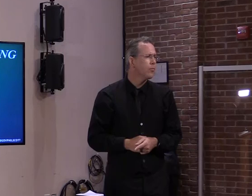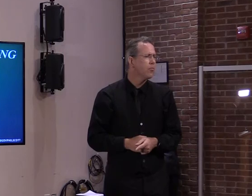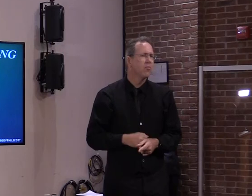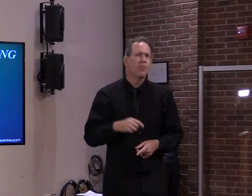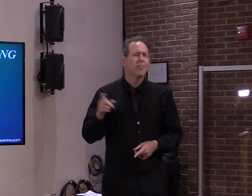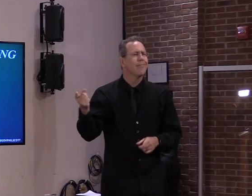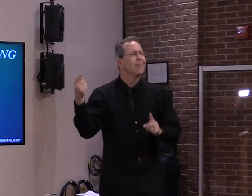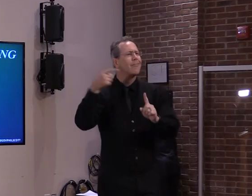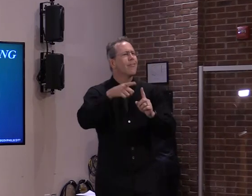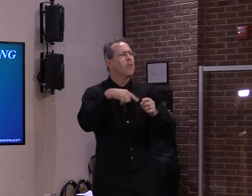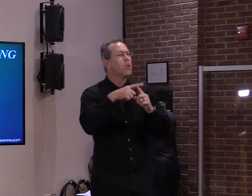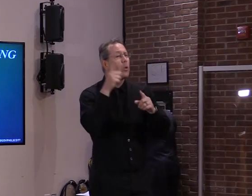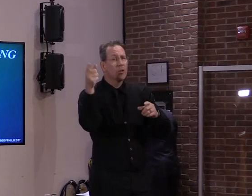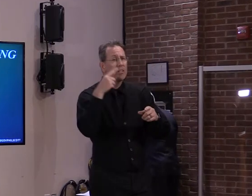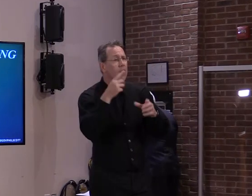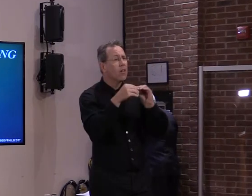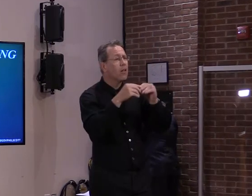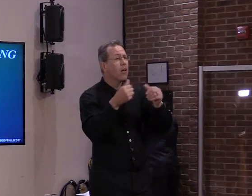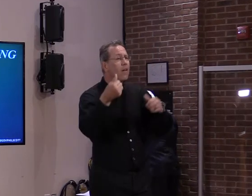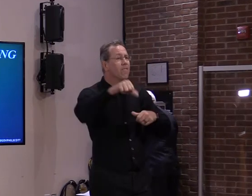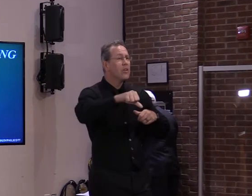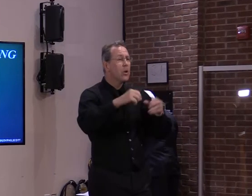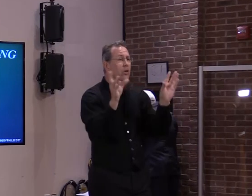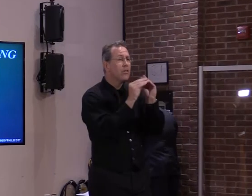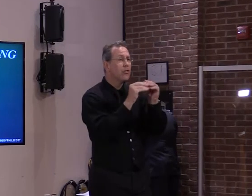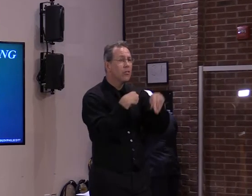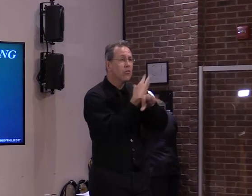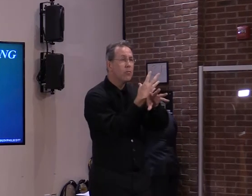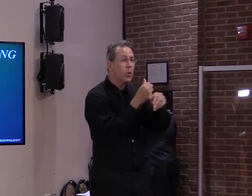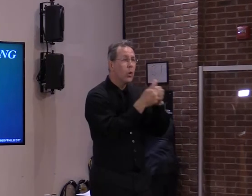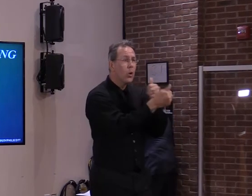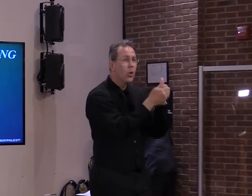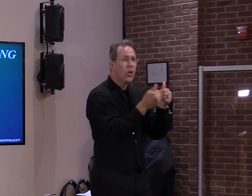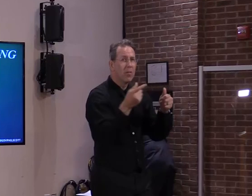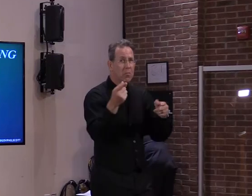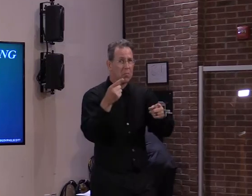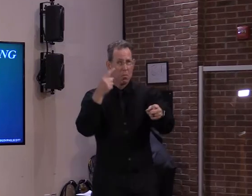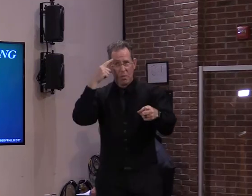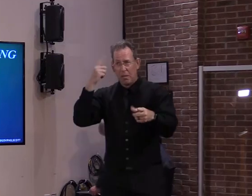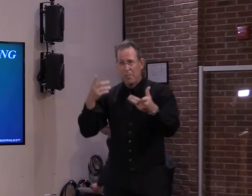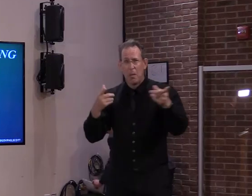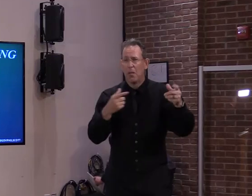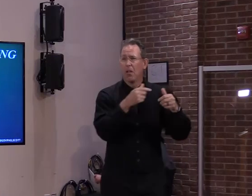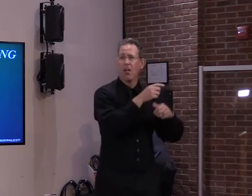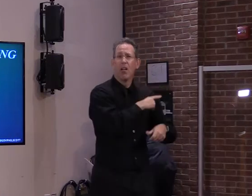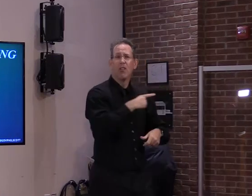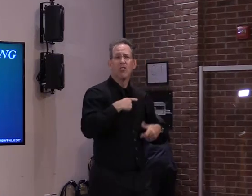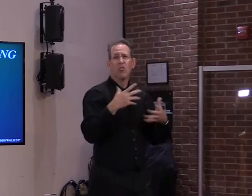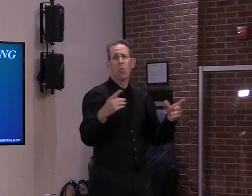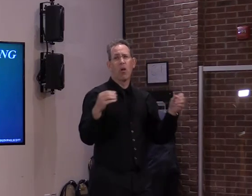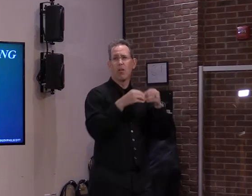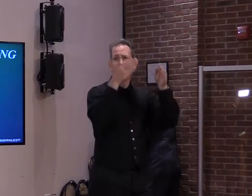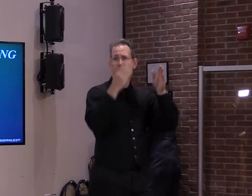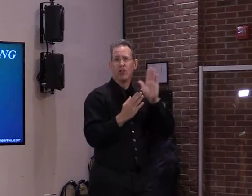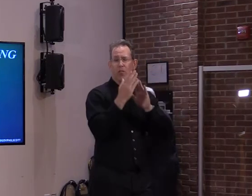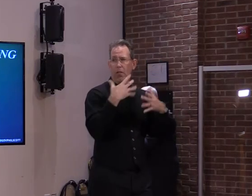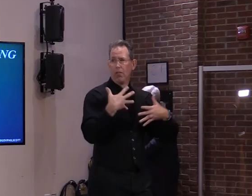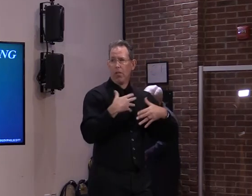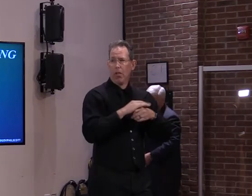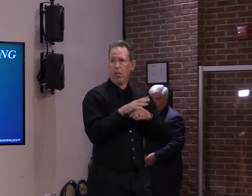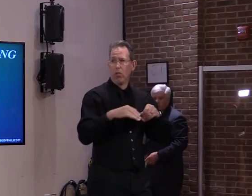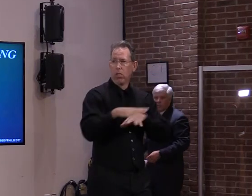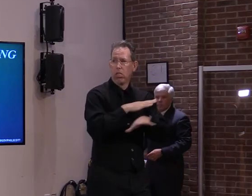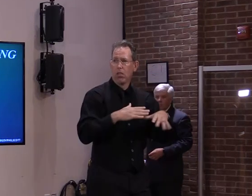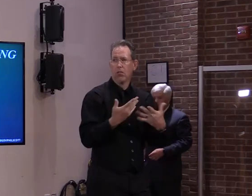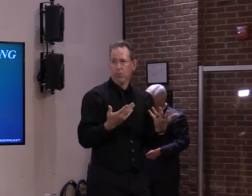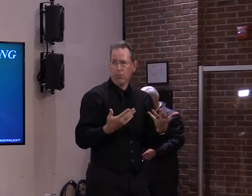journalists or even lobbyists? I mean, it's an easy way to sort of stay away from everything? Yeah, I don't know.